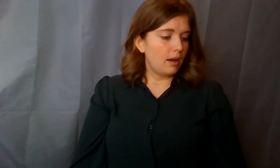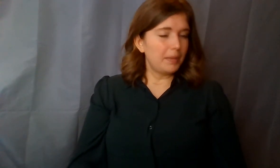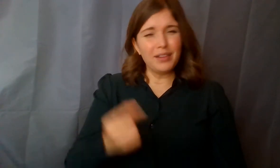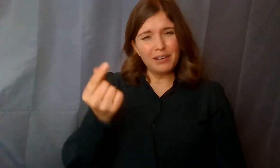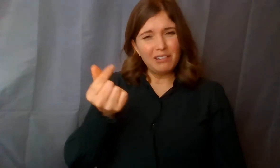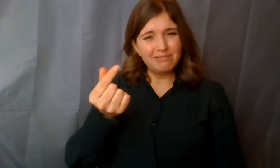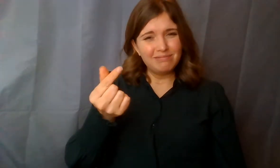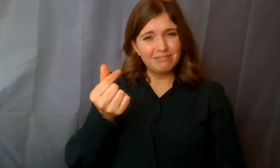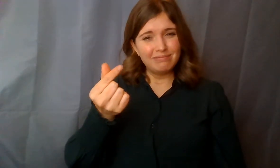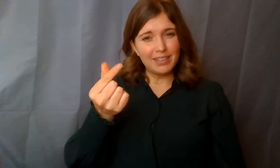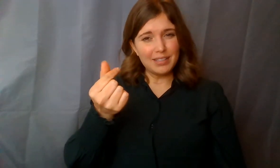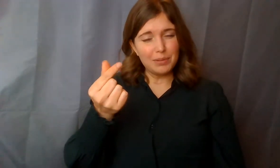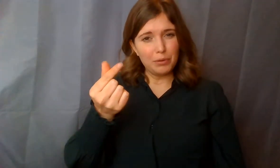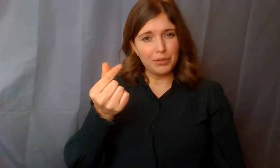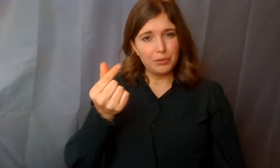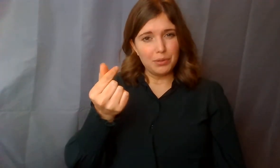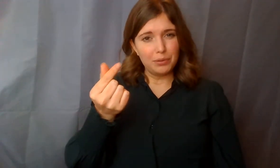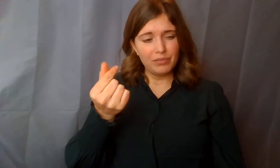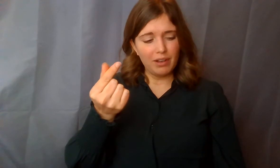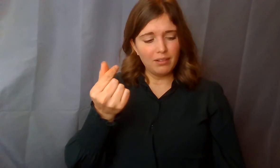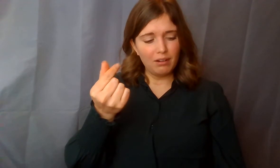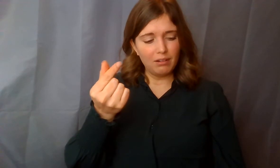A little. That's some review too. A little.